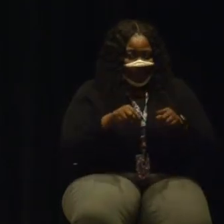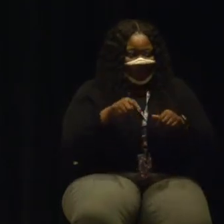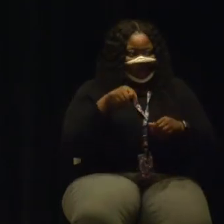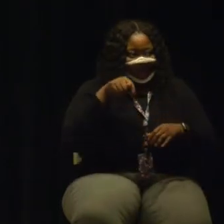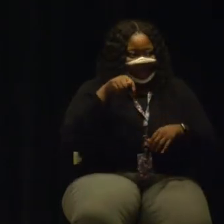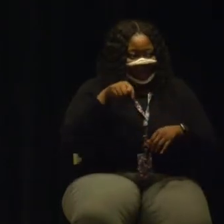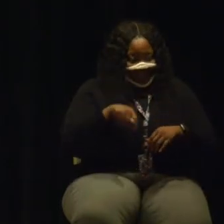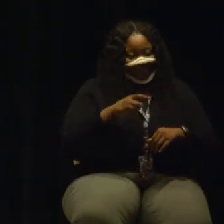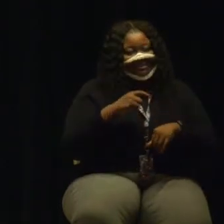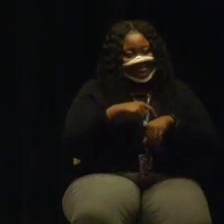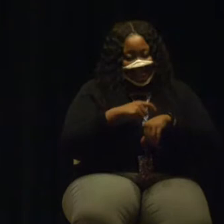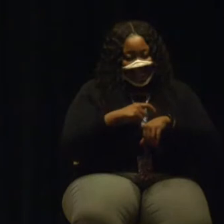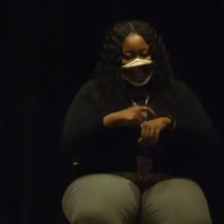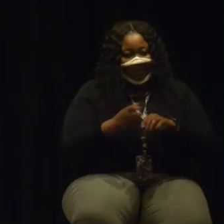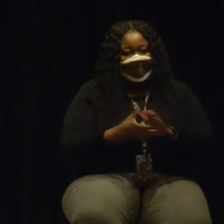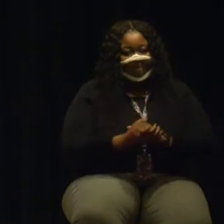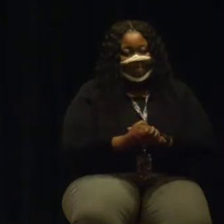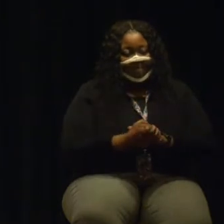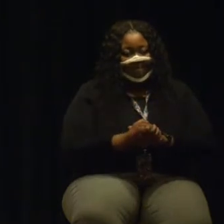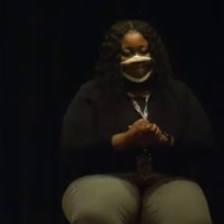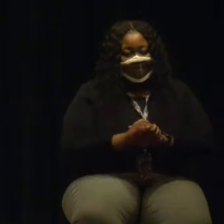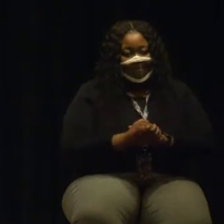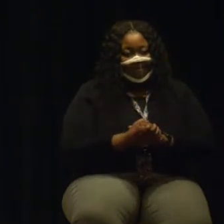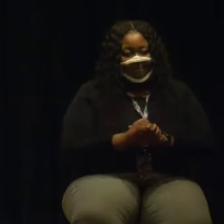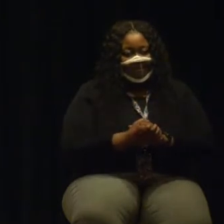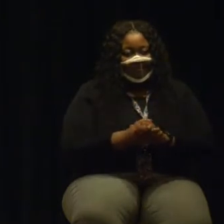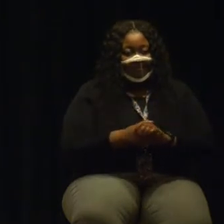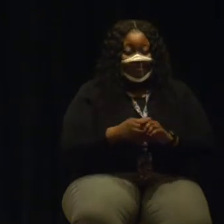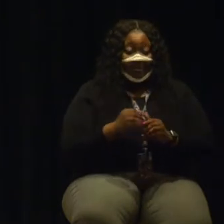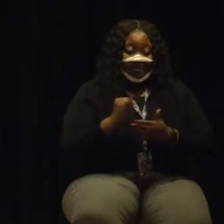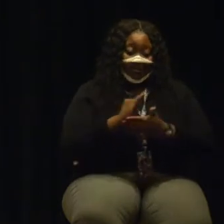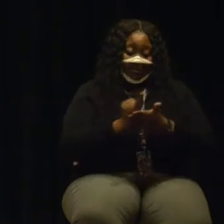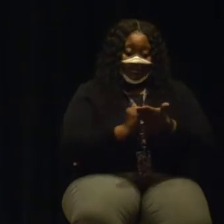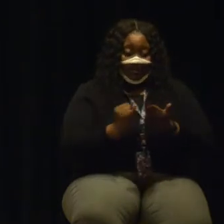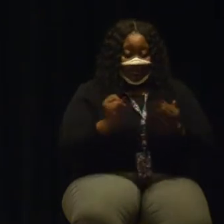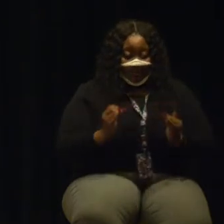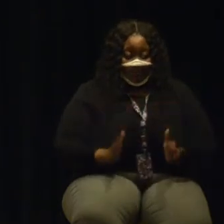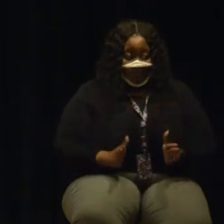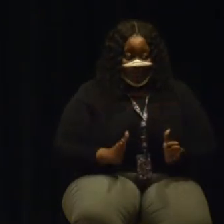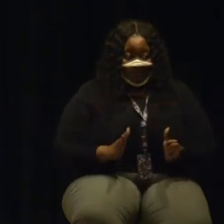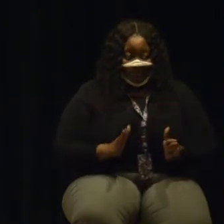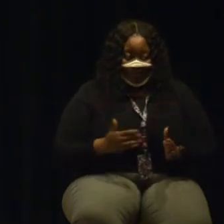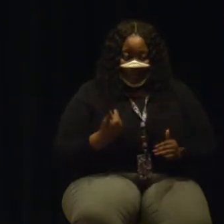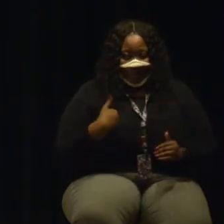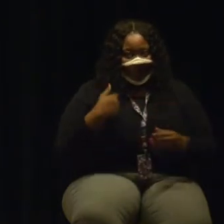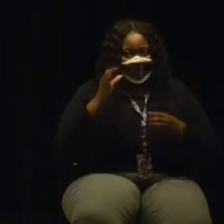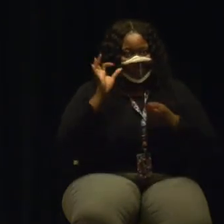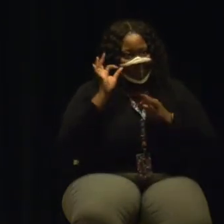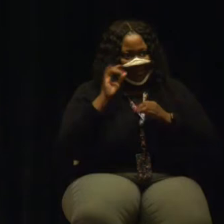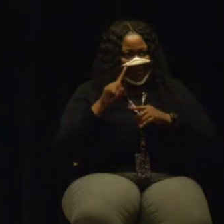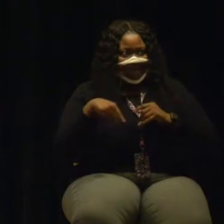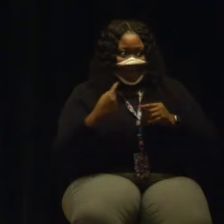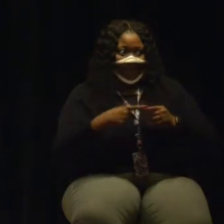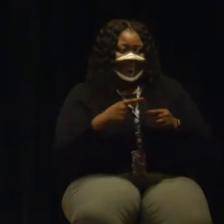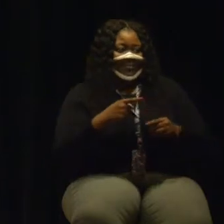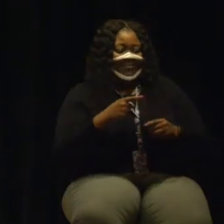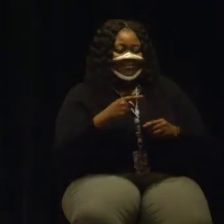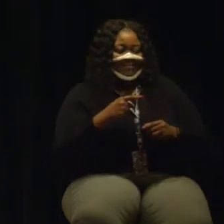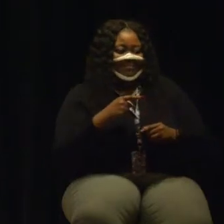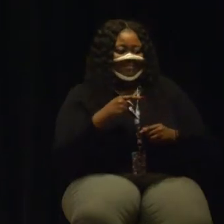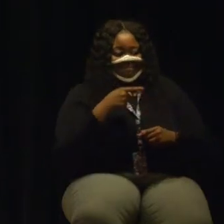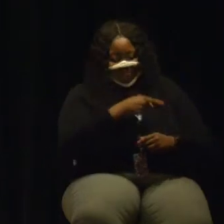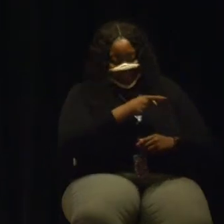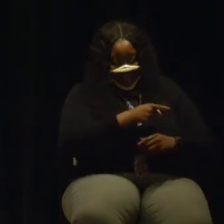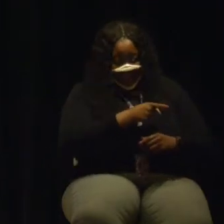Daoudi, who did the art for this book. Yeah. Who I'd never heard of until this book, and who I'm now like, boy, I hope this guy has a